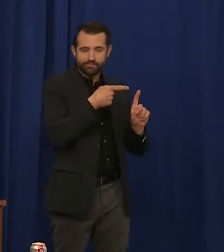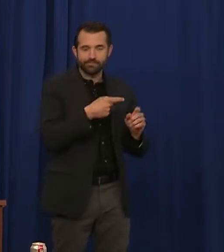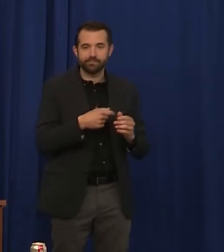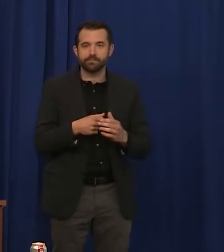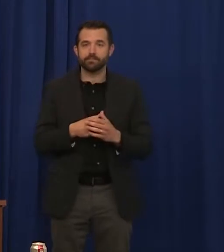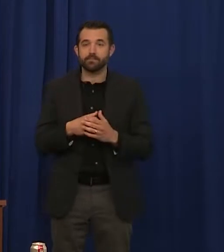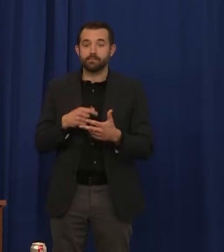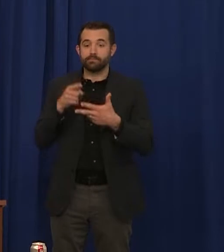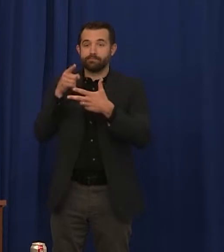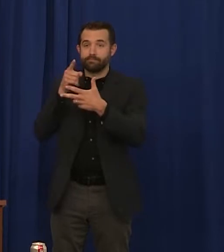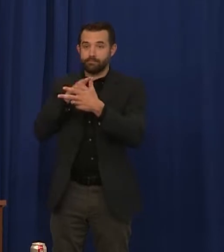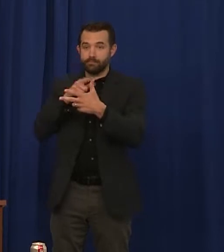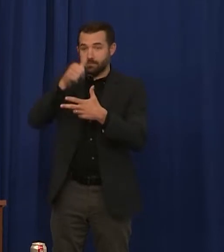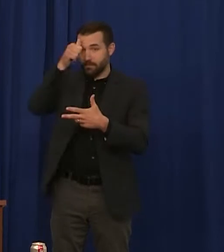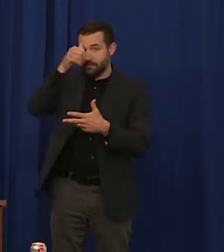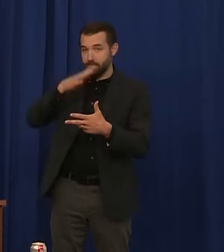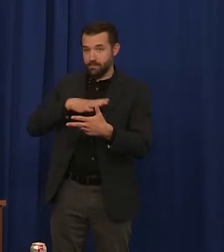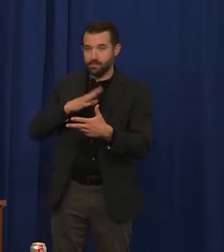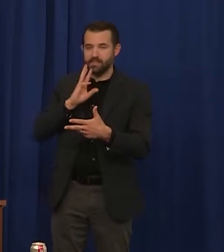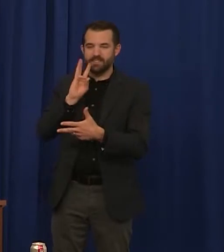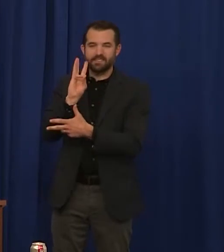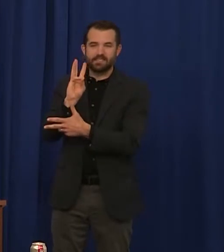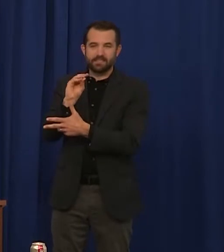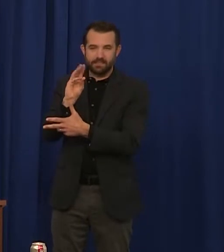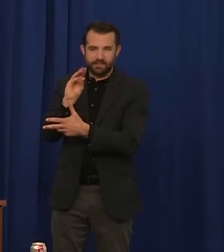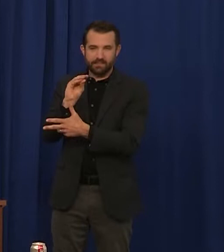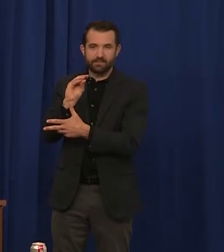One was a man in his 60s from York County.